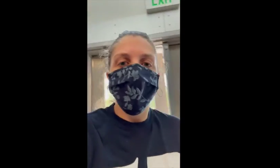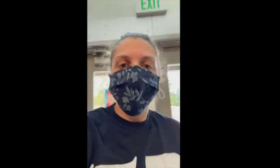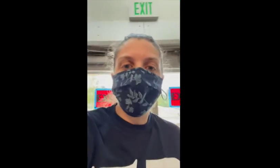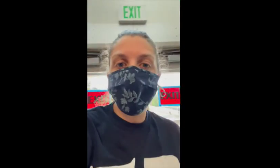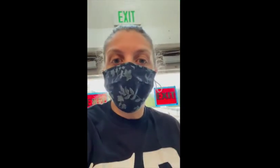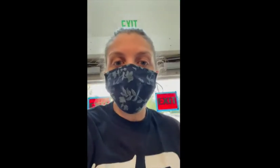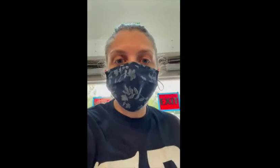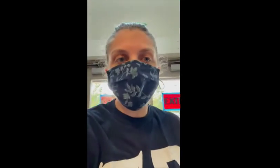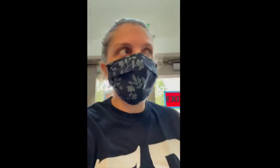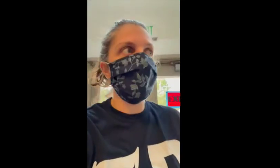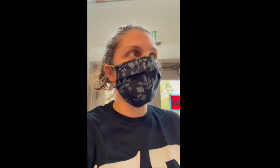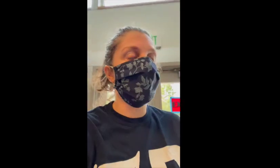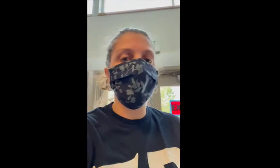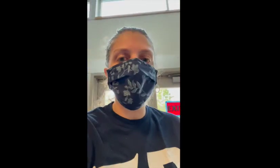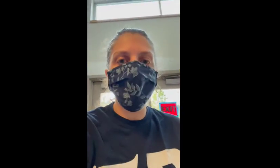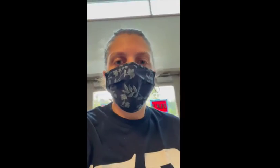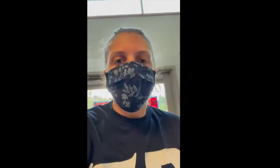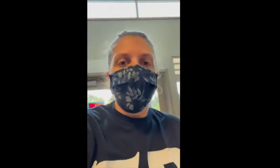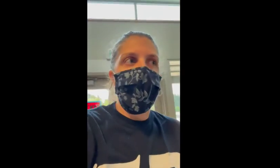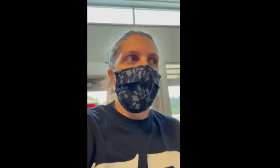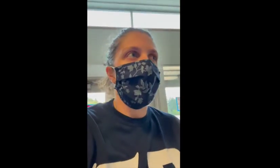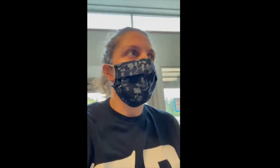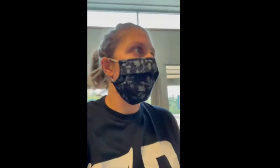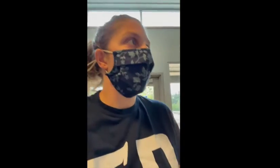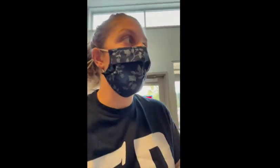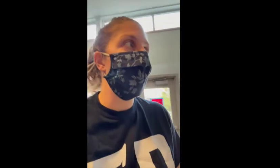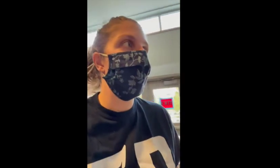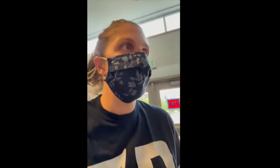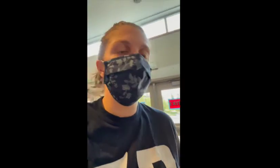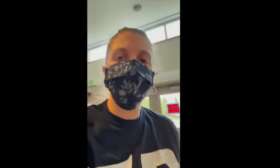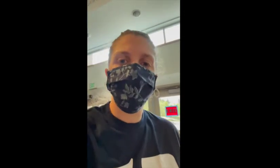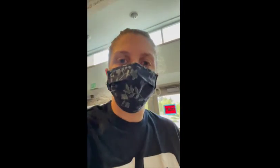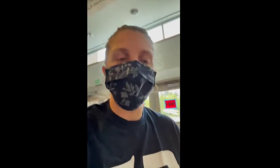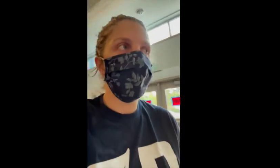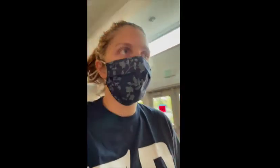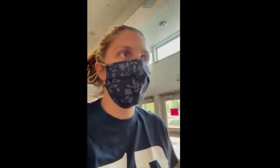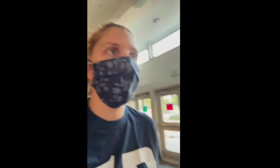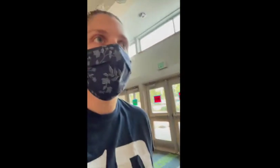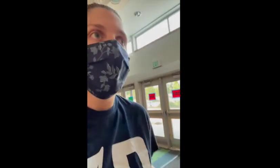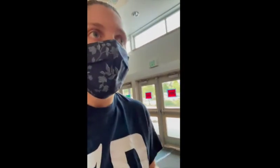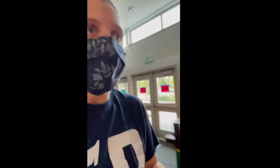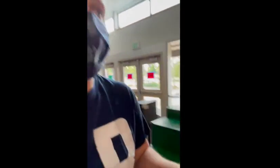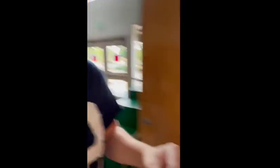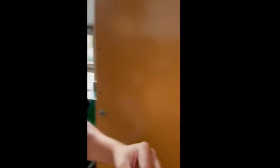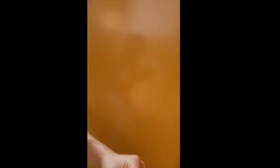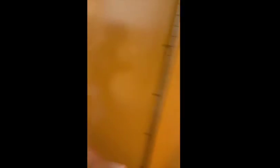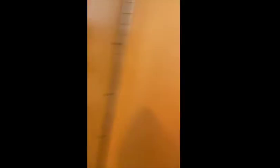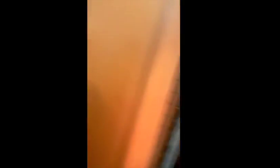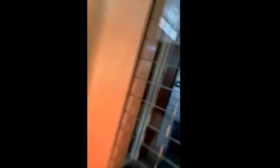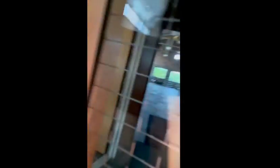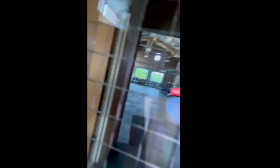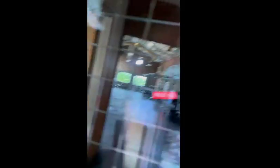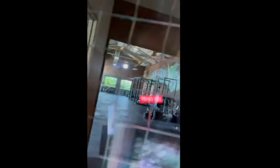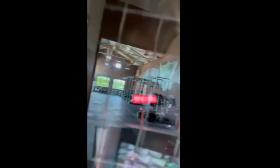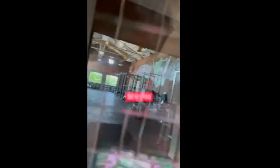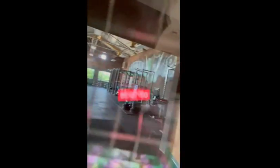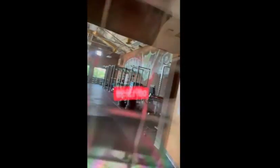So I hope you guys enjoyed this tour. I got one last thing to show you guys. I totally forgot. Here's our weight room. The lights are off, so I don't know if you'll be able to see very